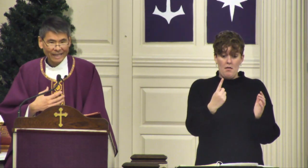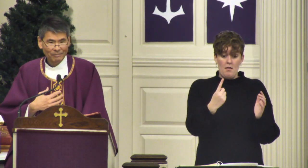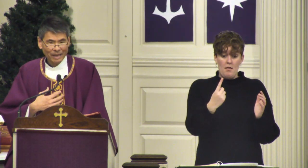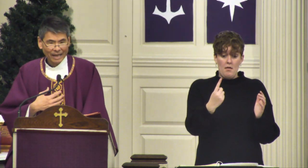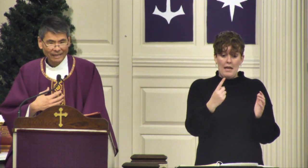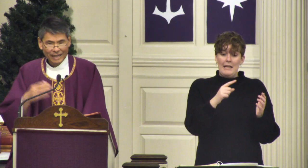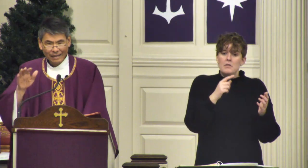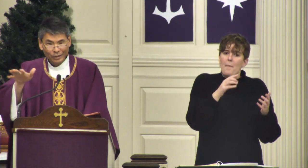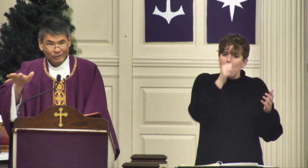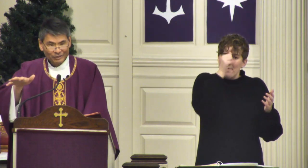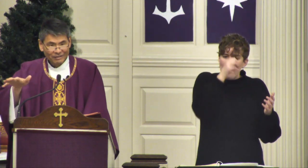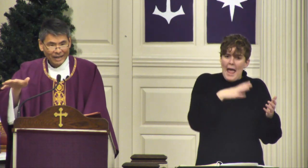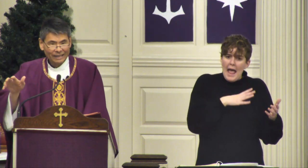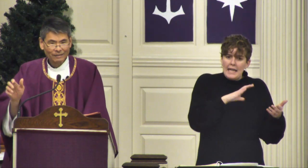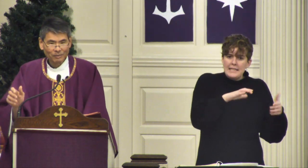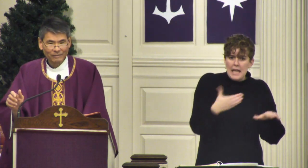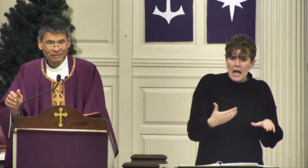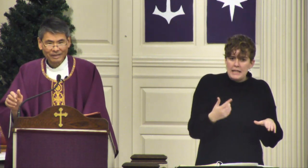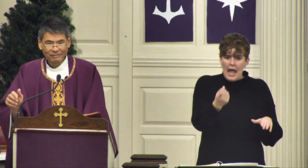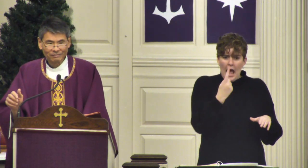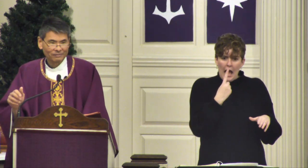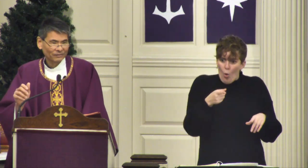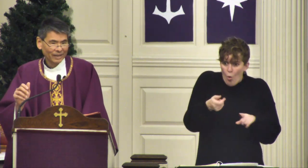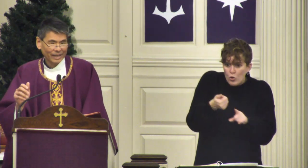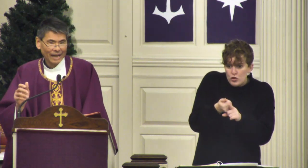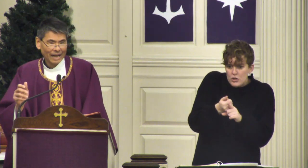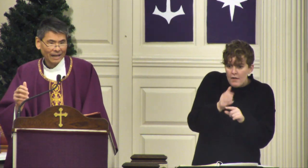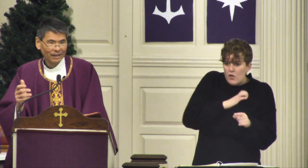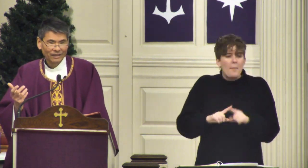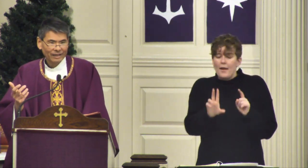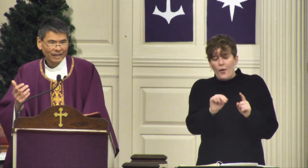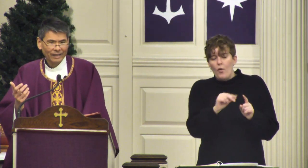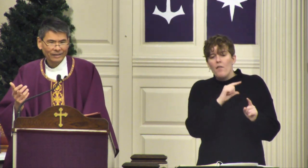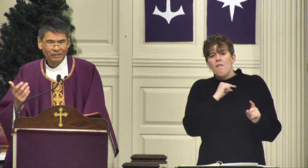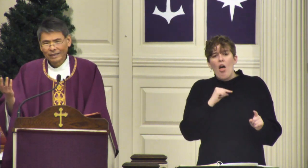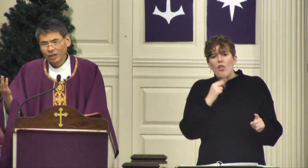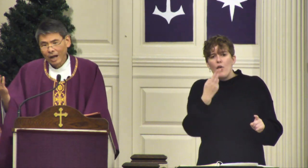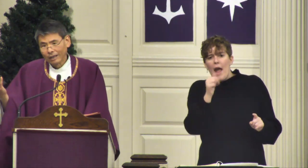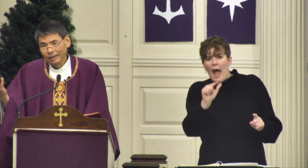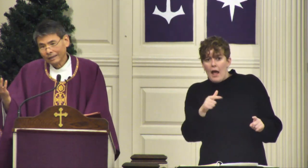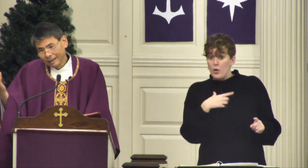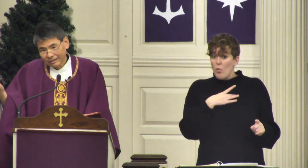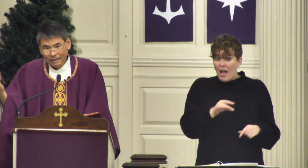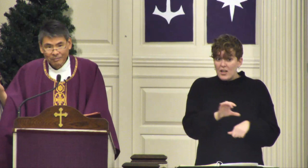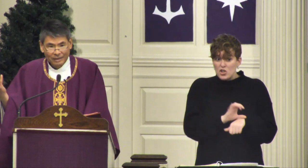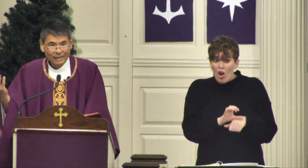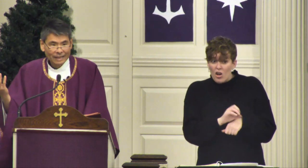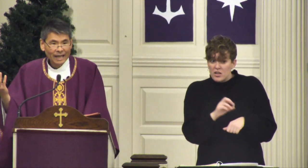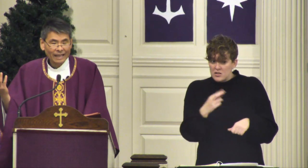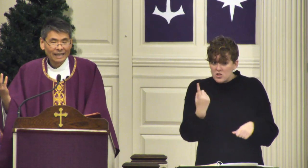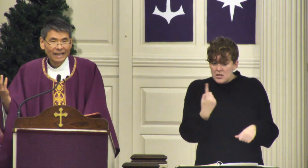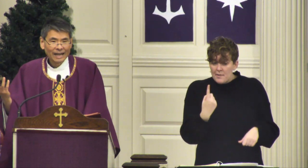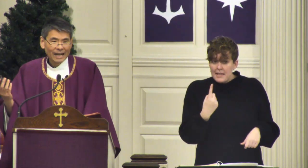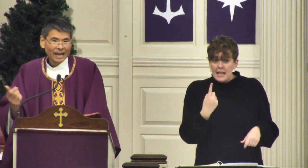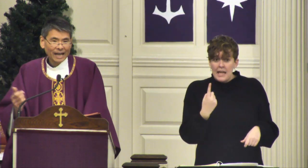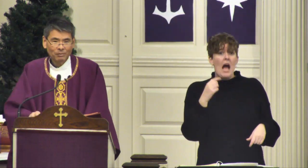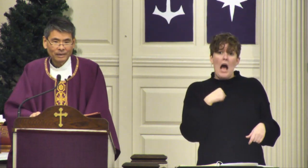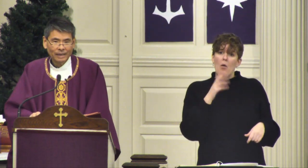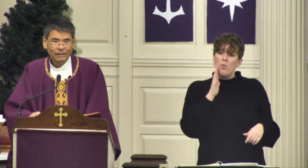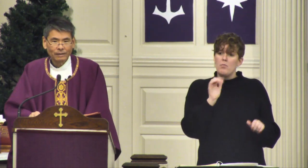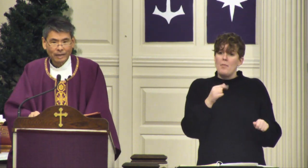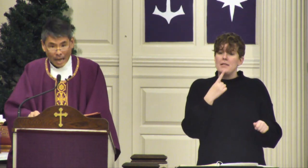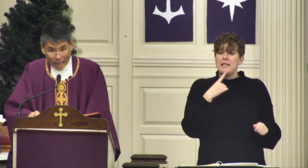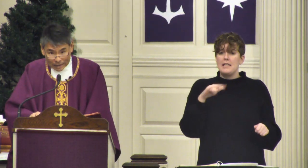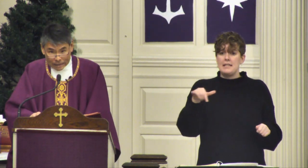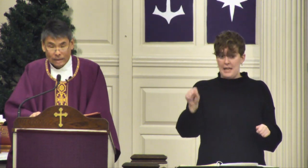dying man, not, are you the Christ, but, you know, Father Hal, or do you like chocolate, you know, or something like that, I would probably